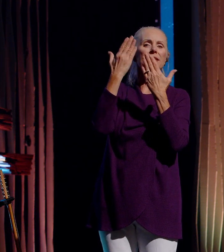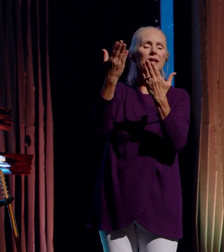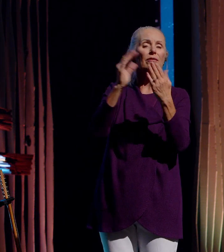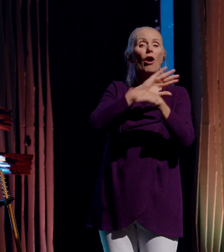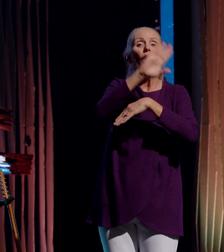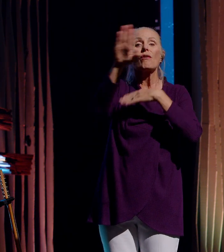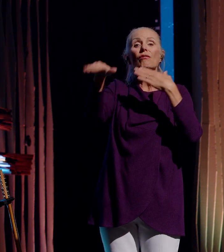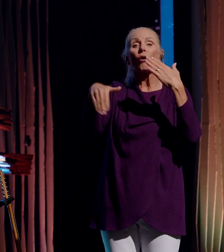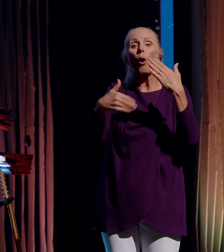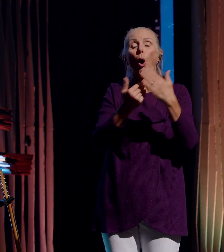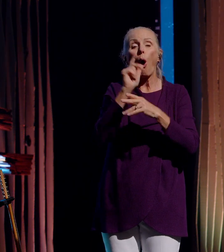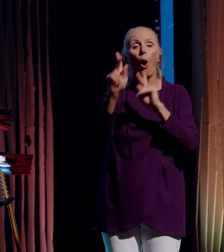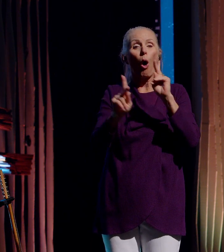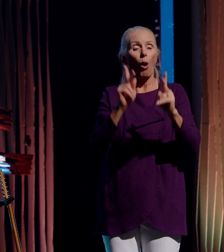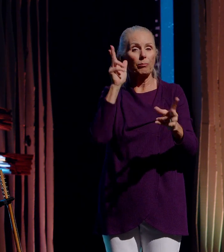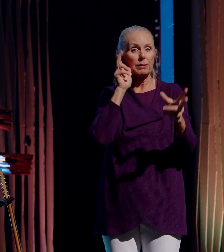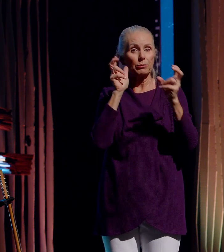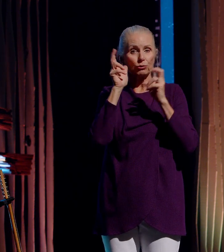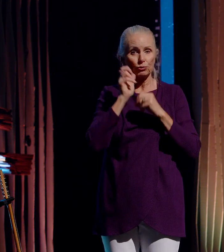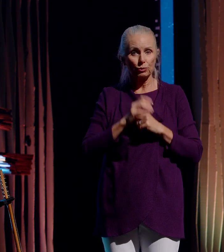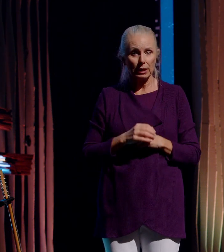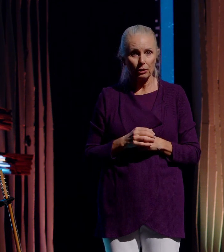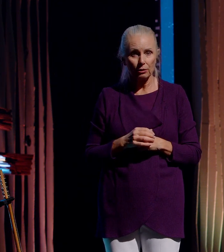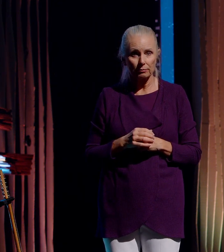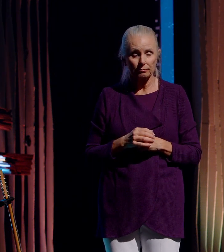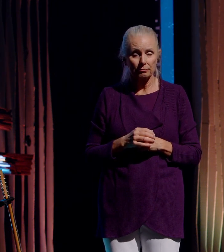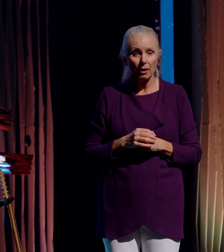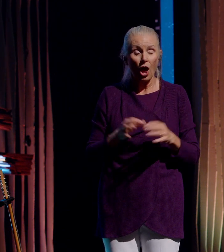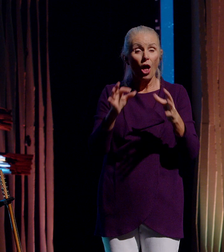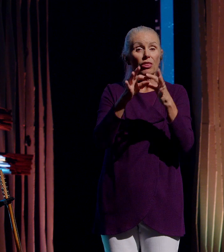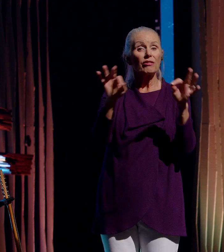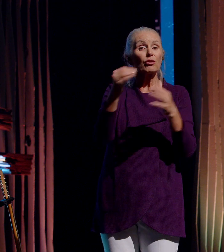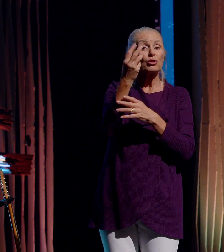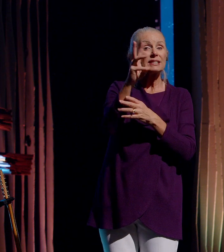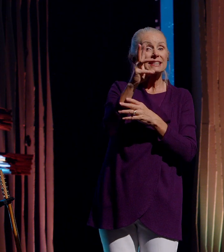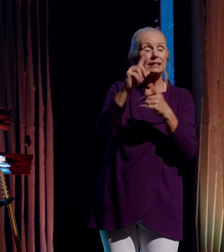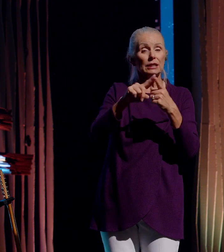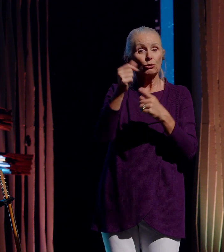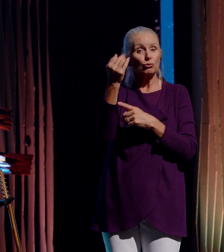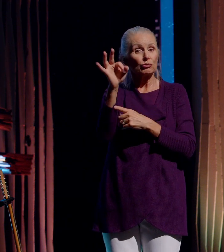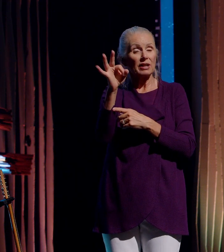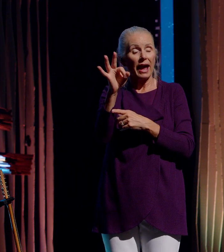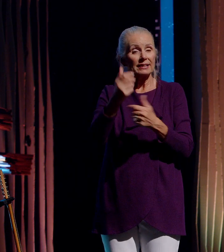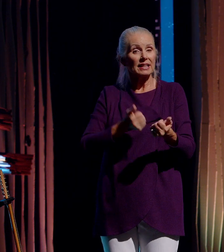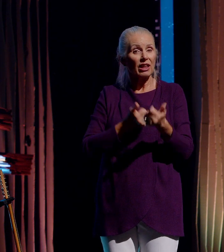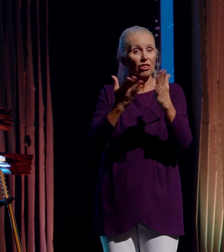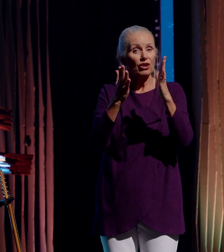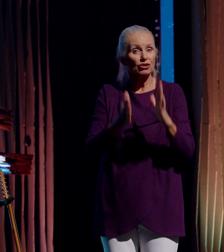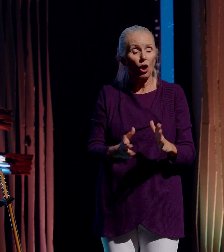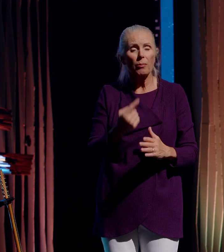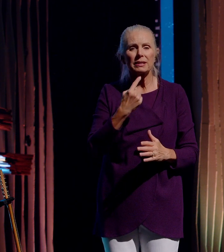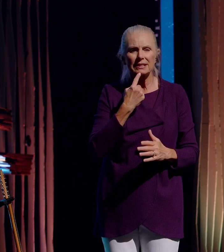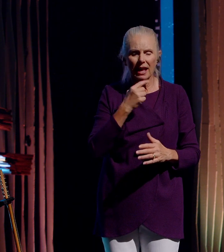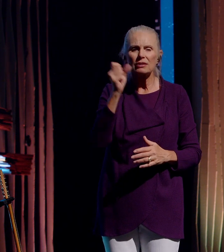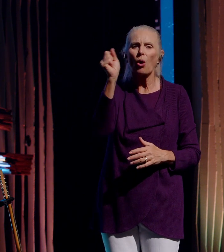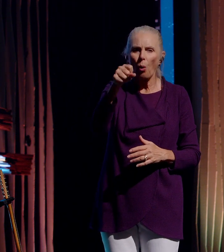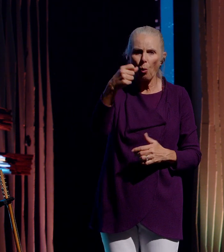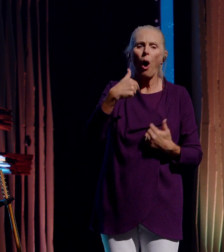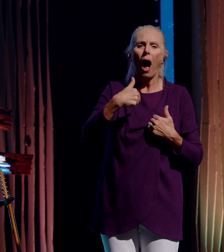hear. See, in verses 16 through 19, the psalmist concludes it saying this. He says, "Truly I am your servant,